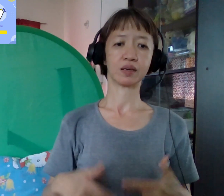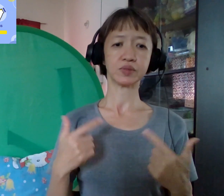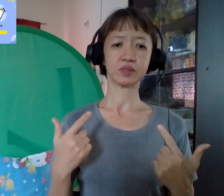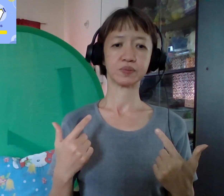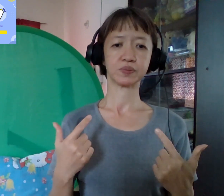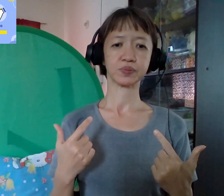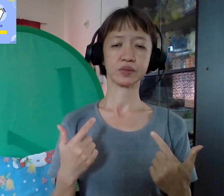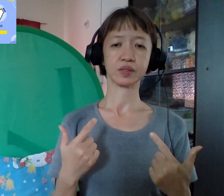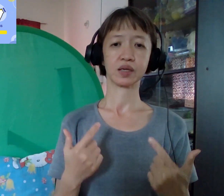lives,